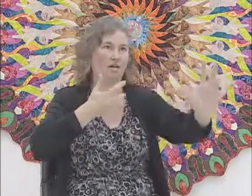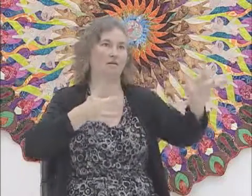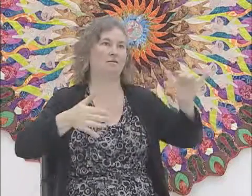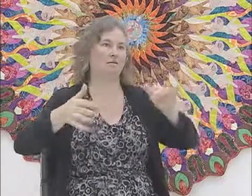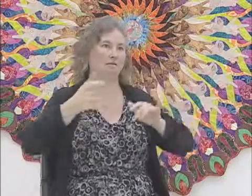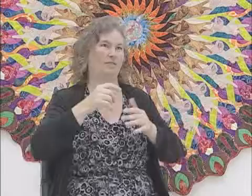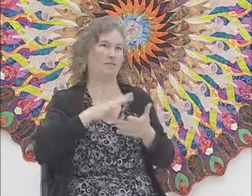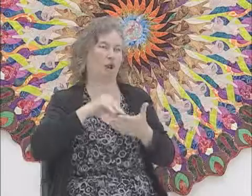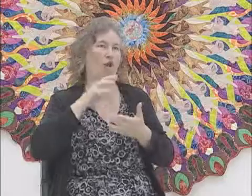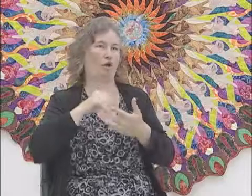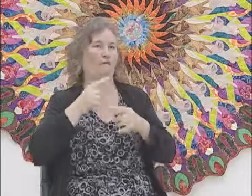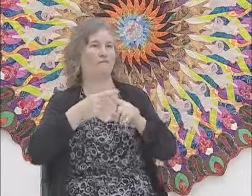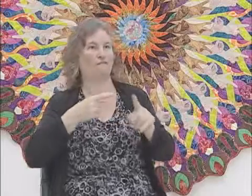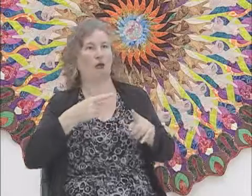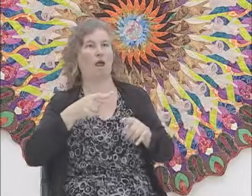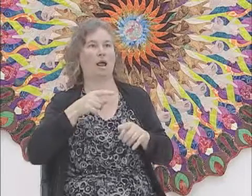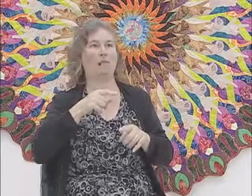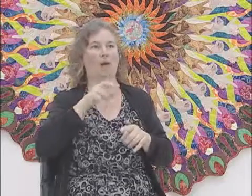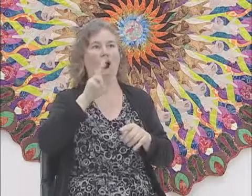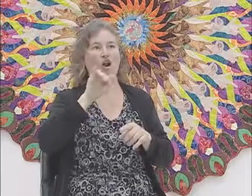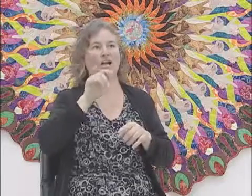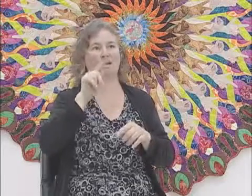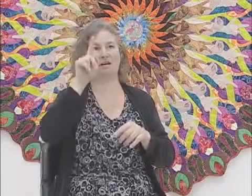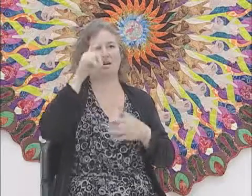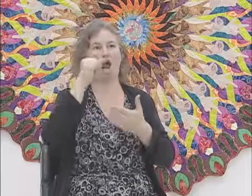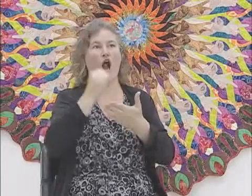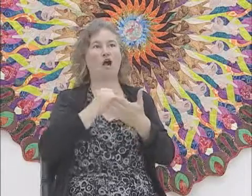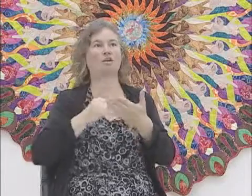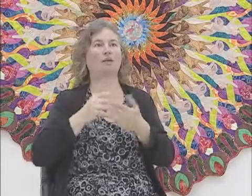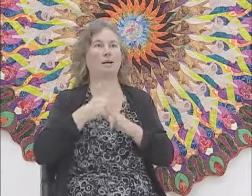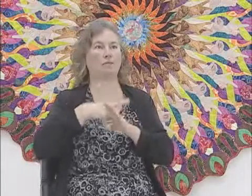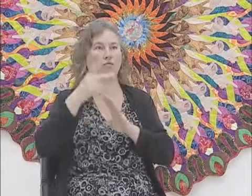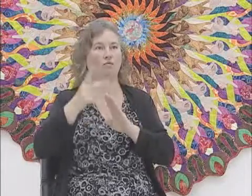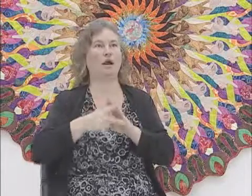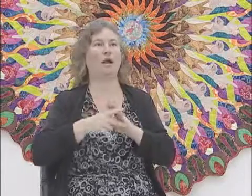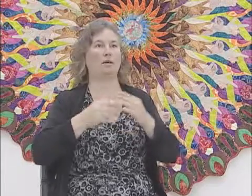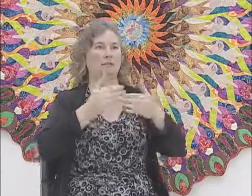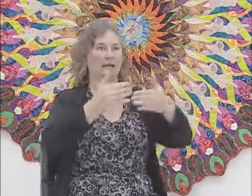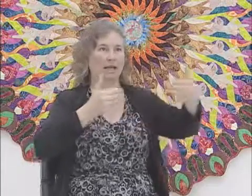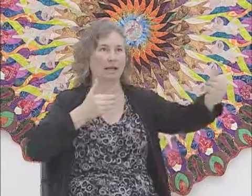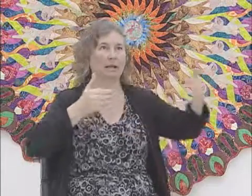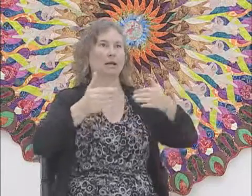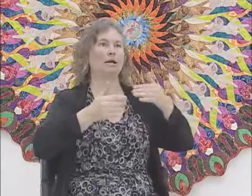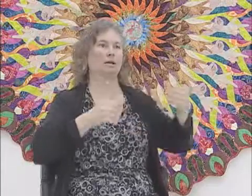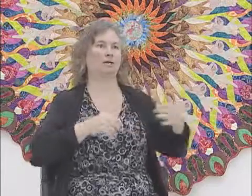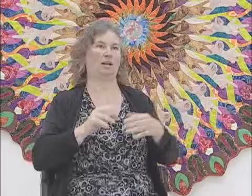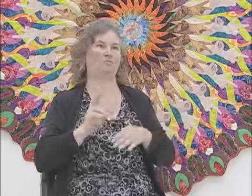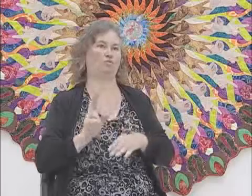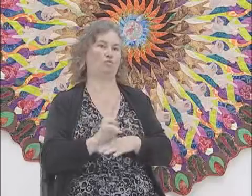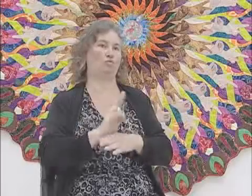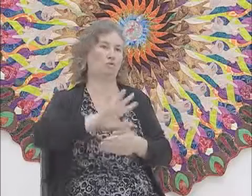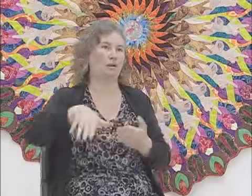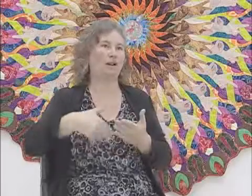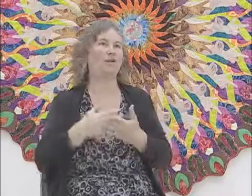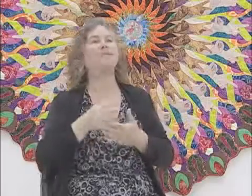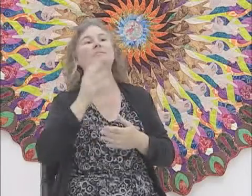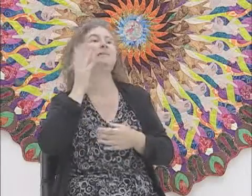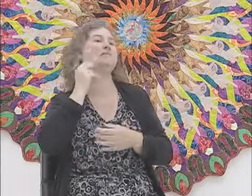how to represent sort of a three-dimensionality to the quilt. Something I learned from the art program was the fact that you could have different planes represented